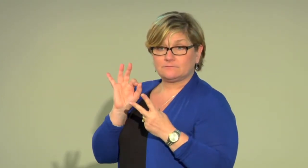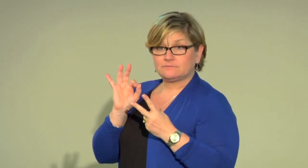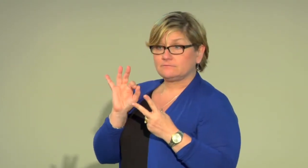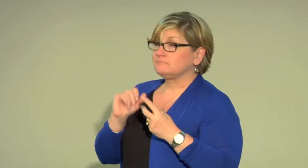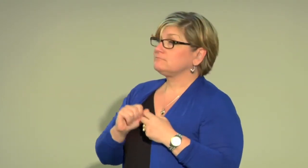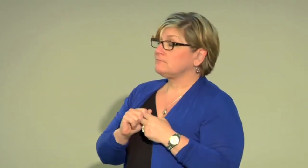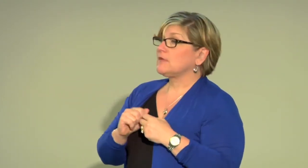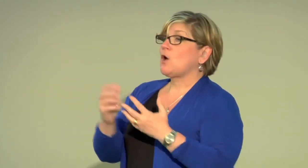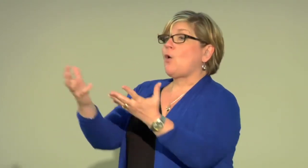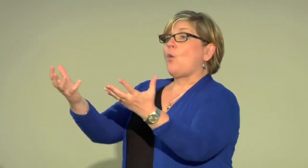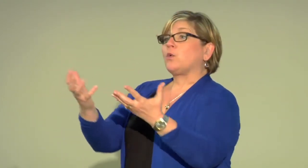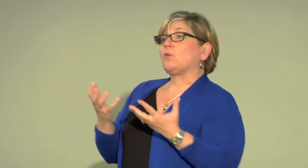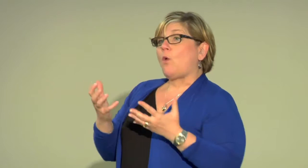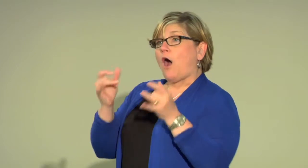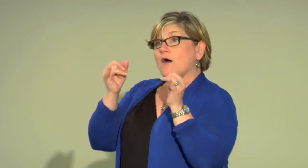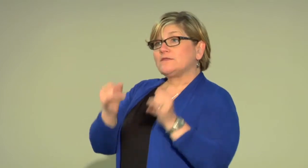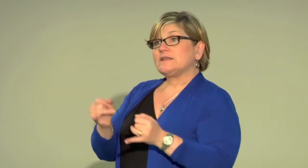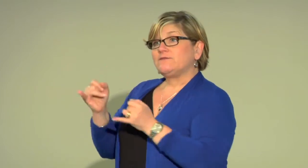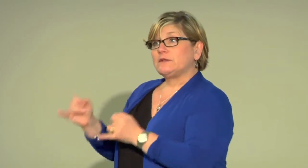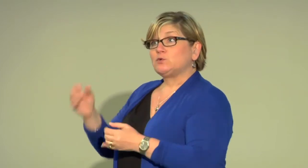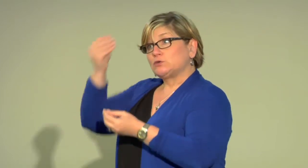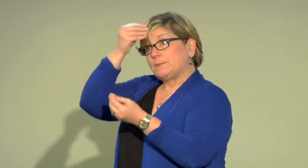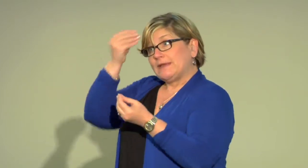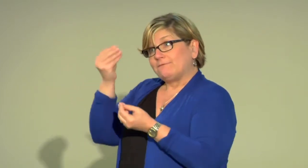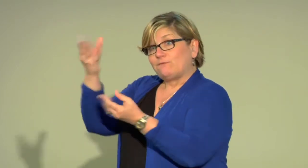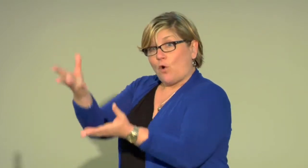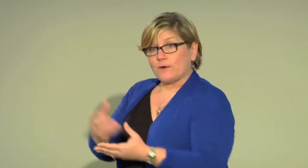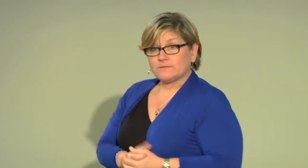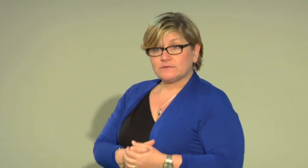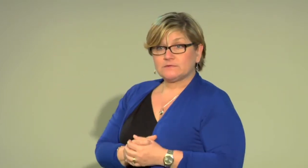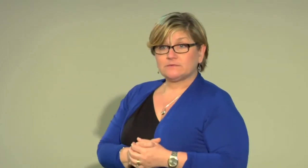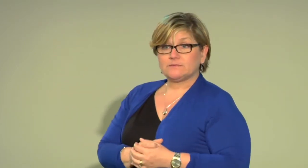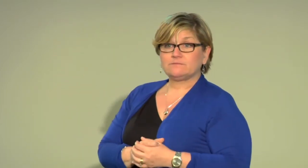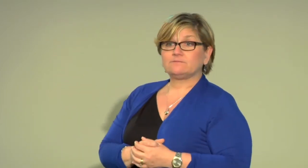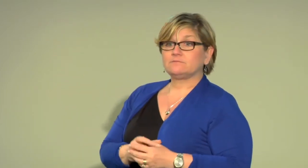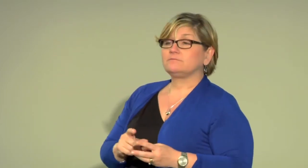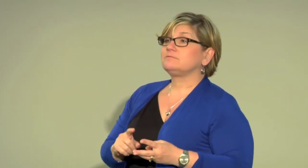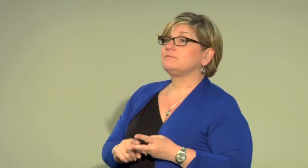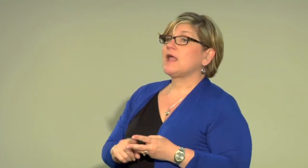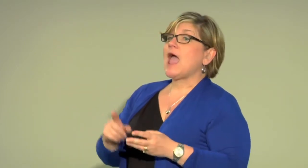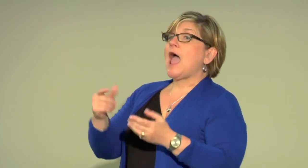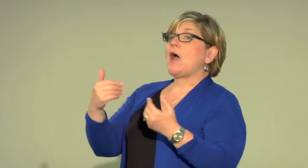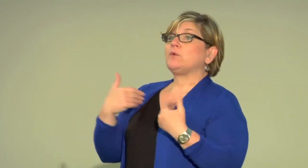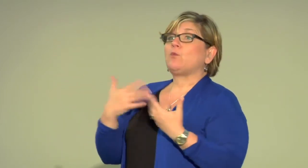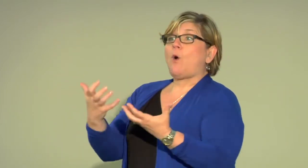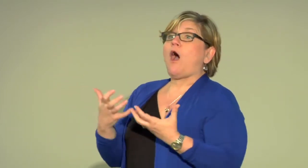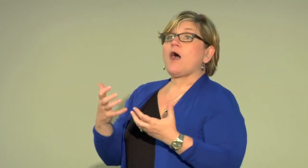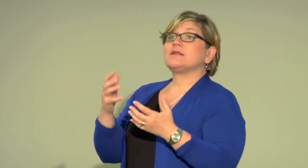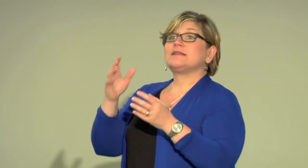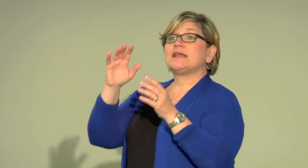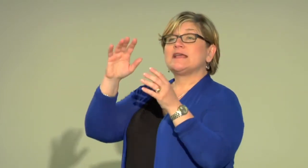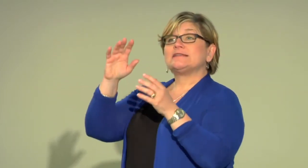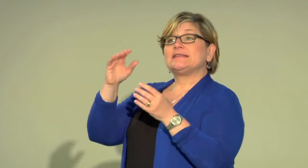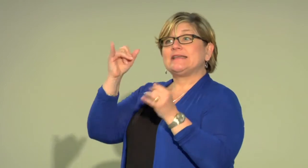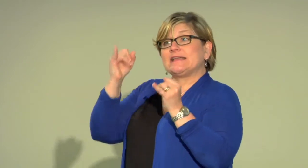individuals to have choices. And we would like for individuals to be informed.